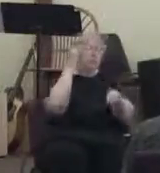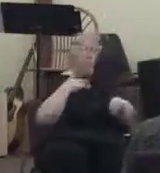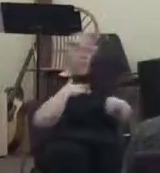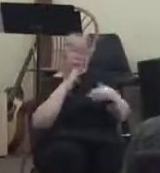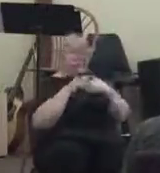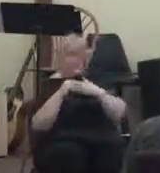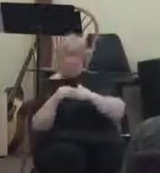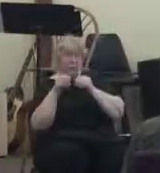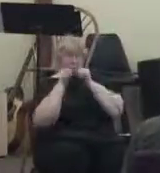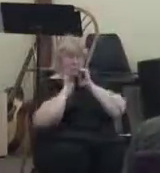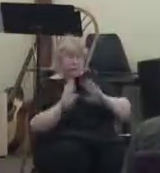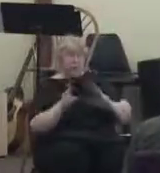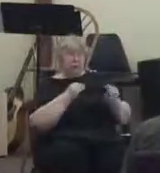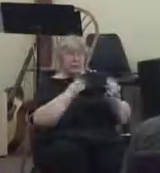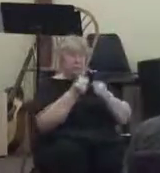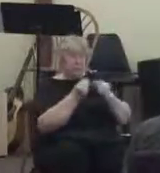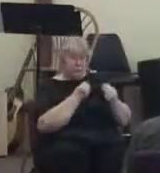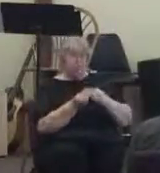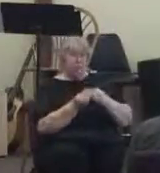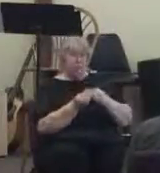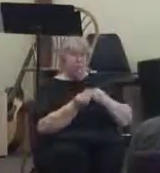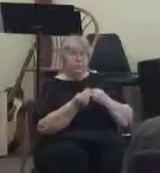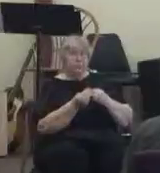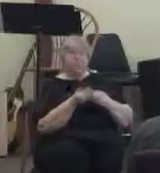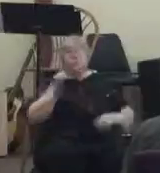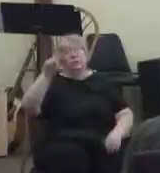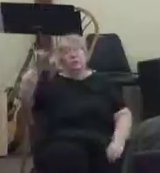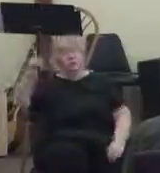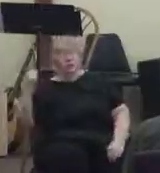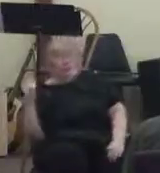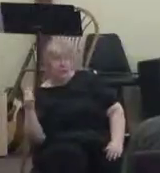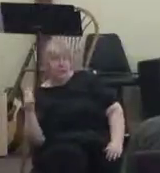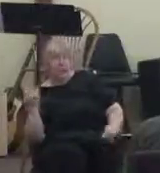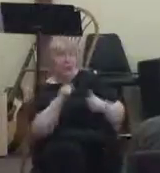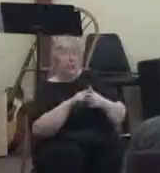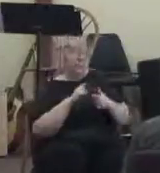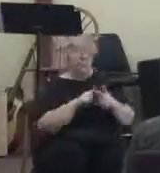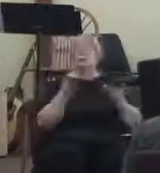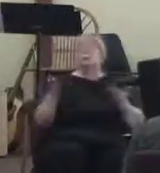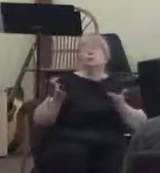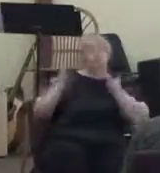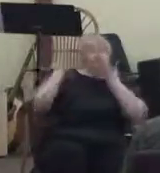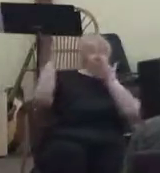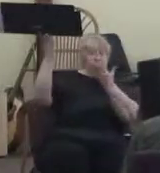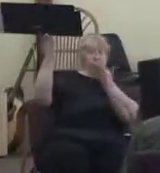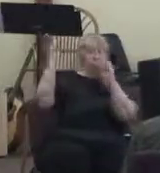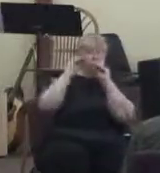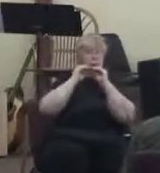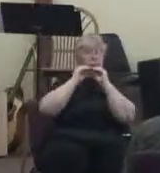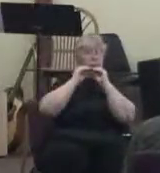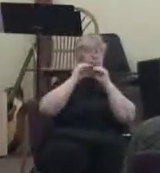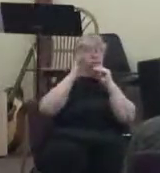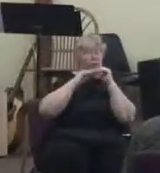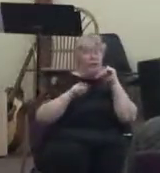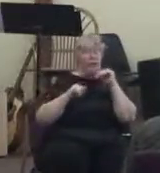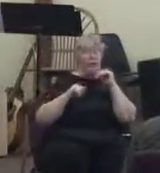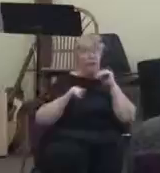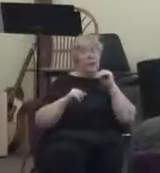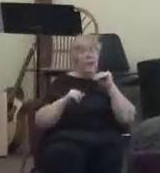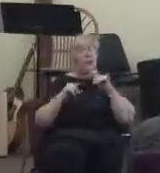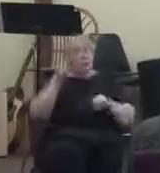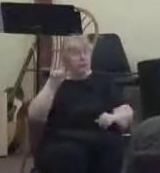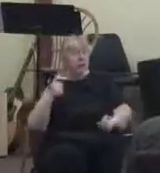ministry, it's like Kent said, there's a tithe and then there's an offering. So the offering is over and above, and that's what we're going to bless this